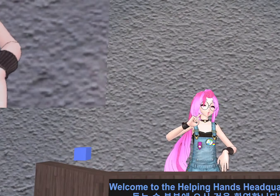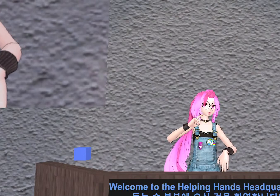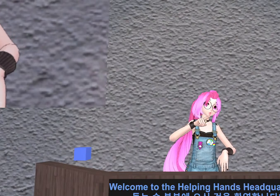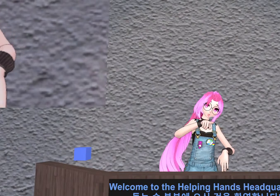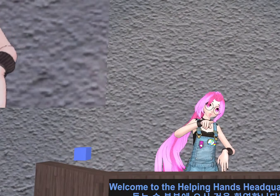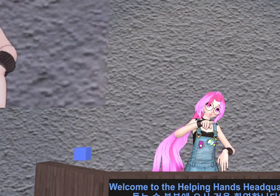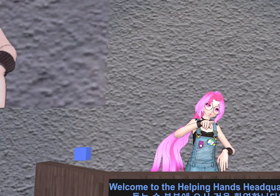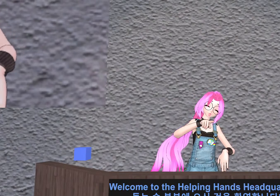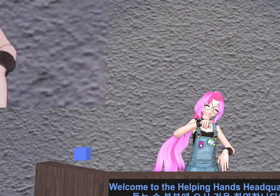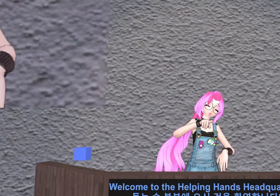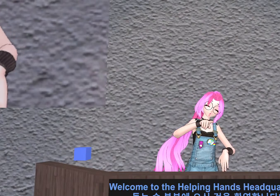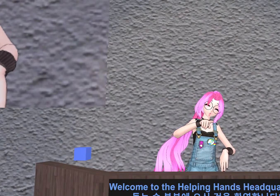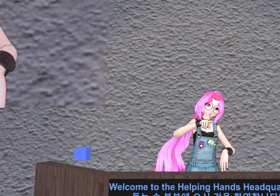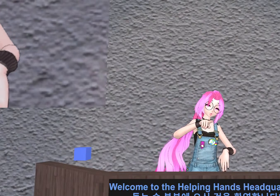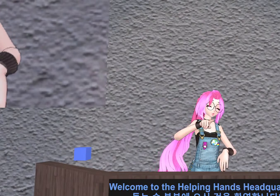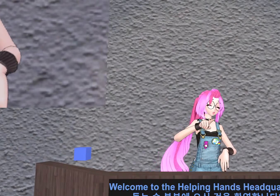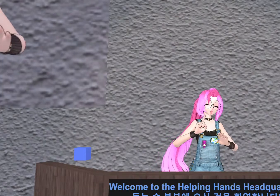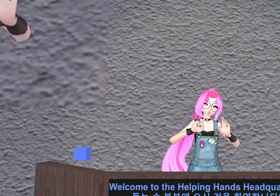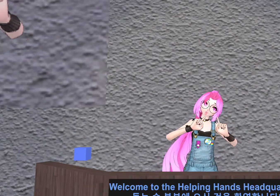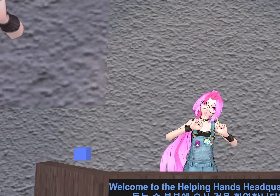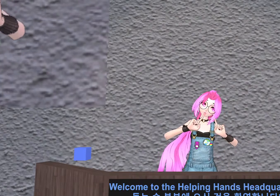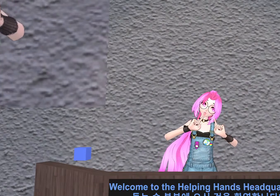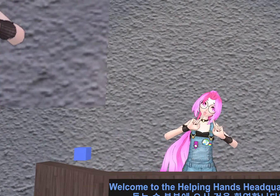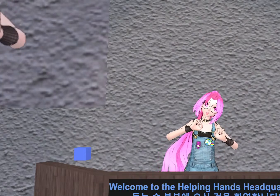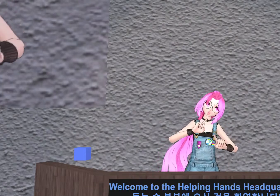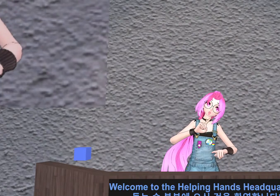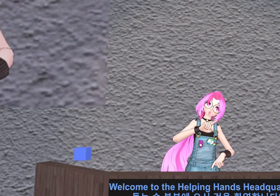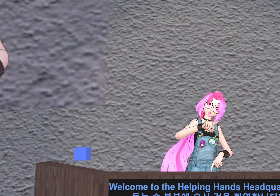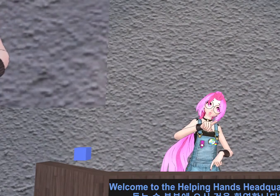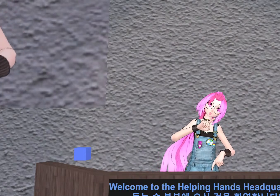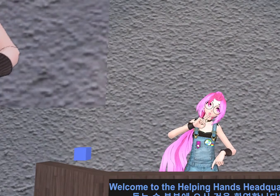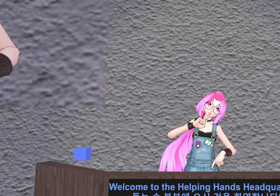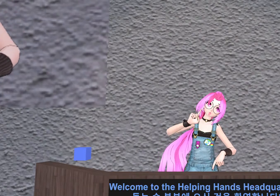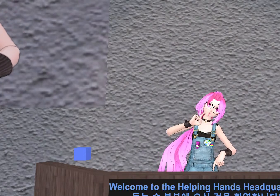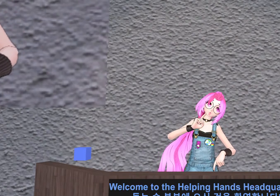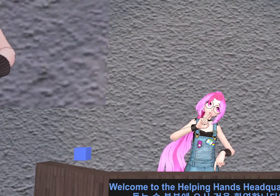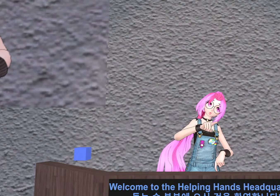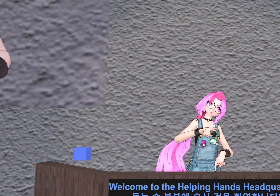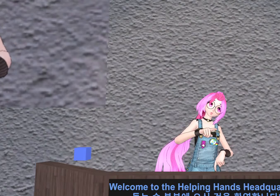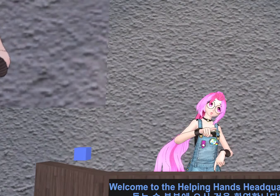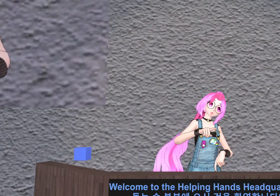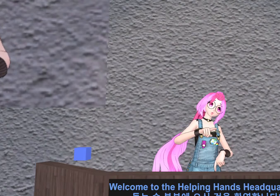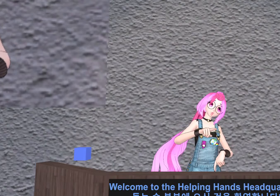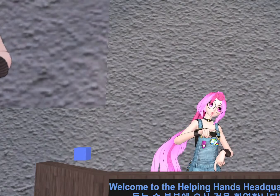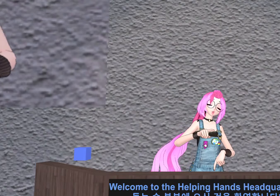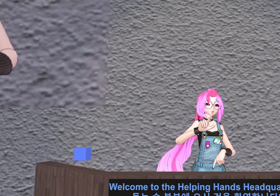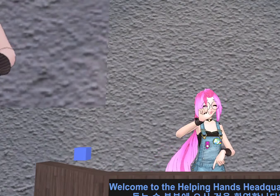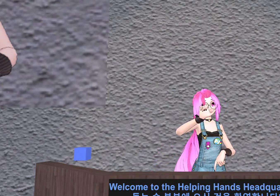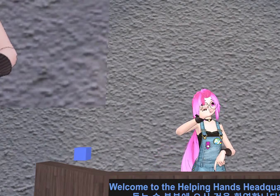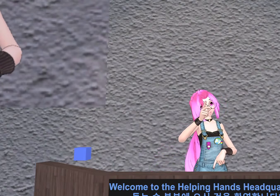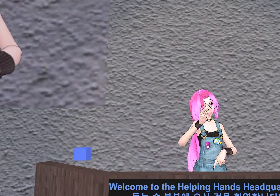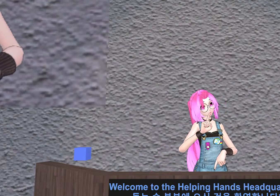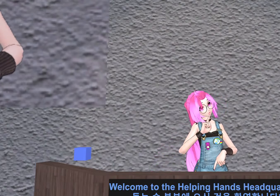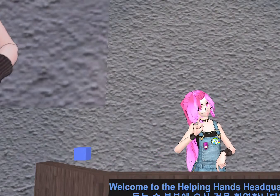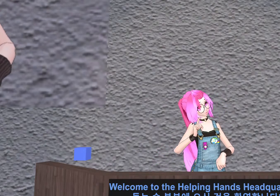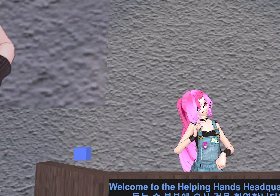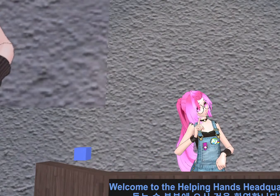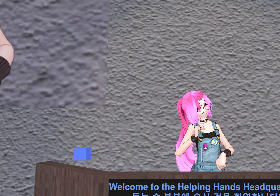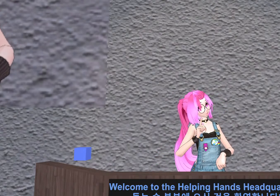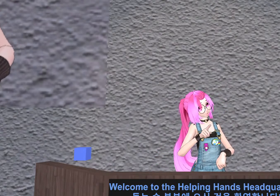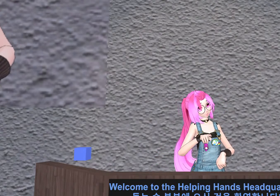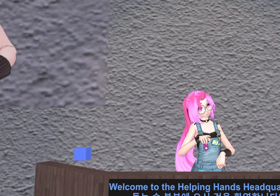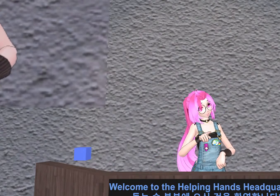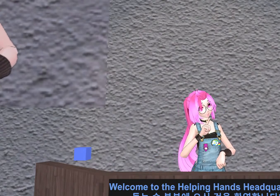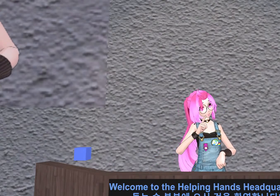you deaf, you, like that. And you're tilting your head. You deaf, you. And that means, are